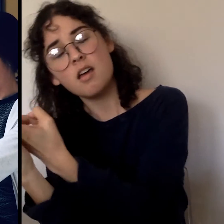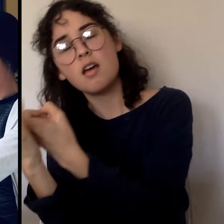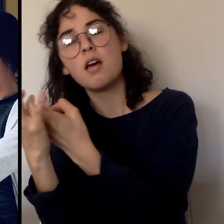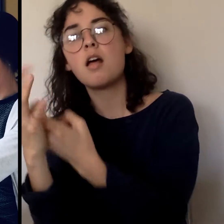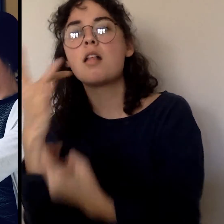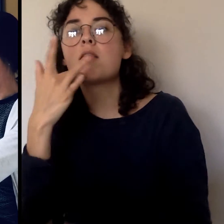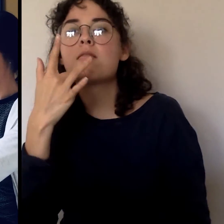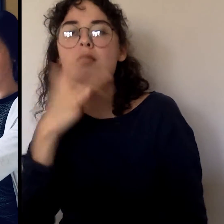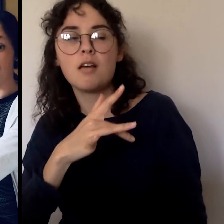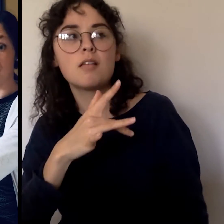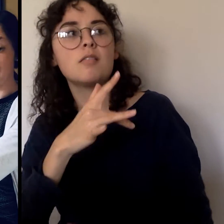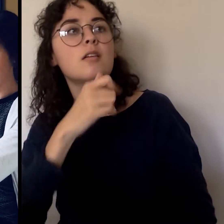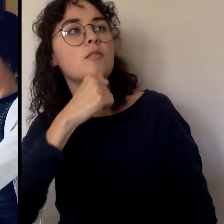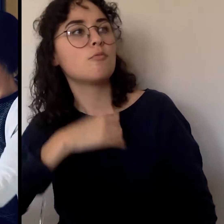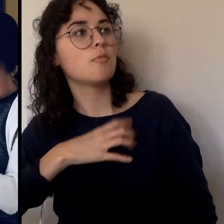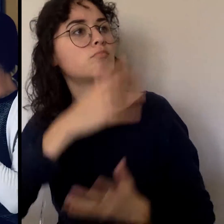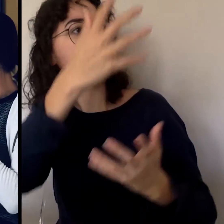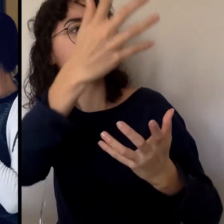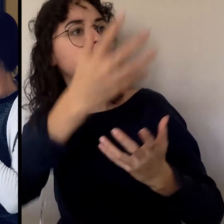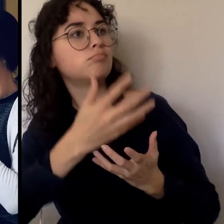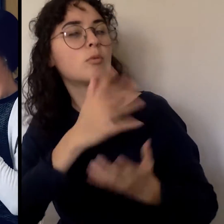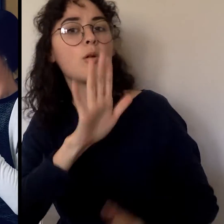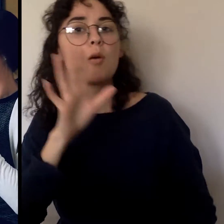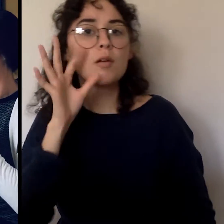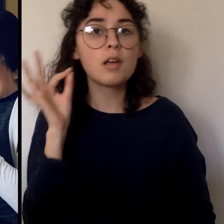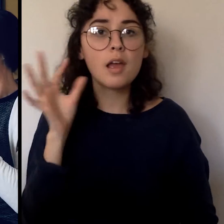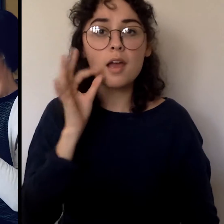long to find our next good deed to do.